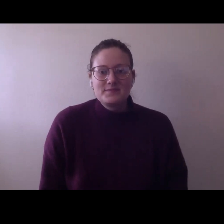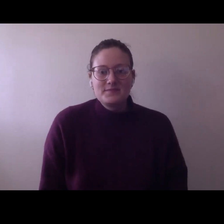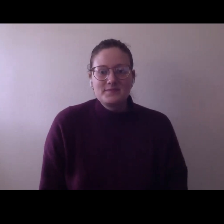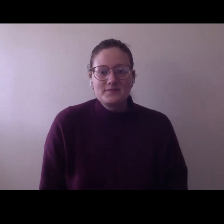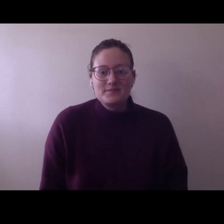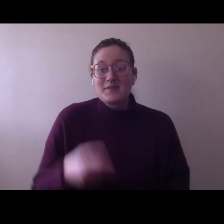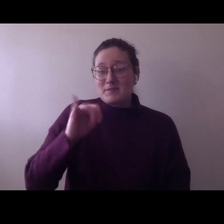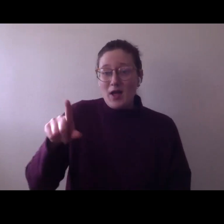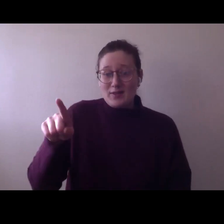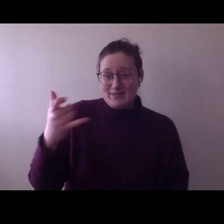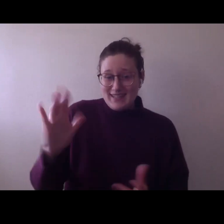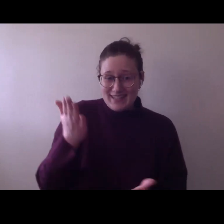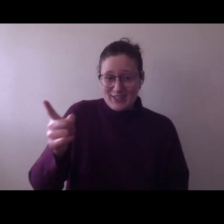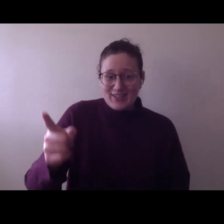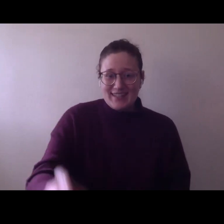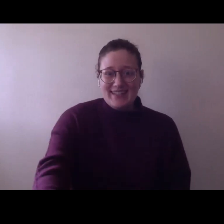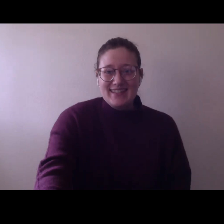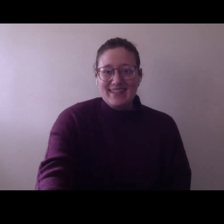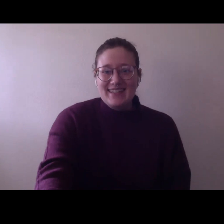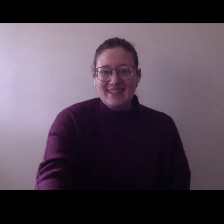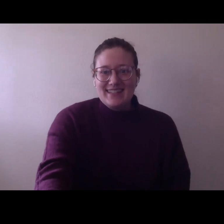Paul, you're still here.